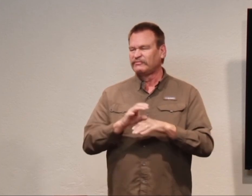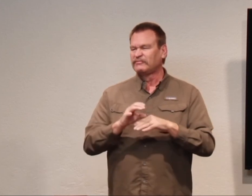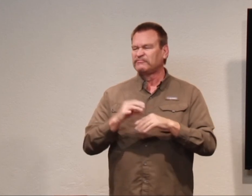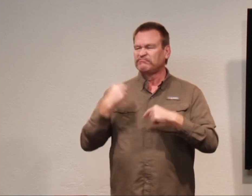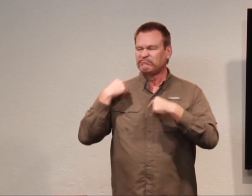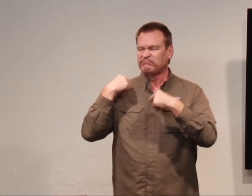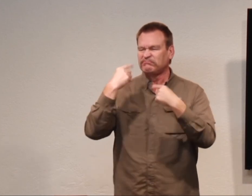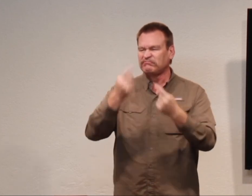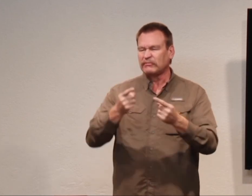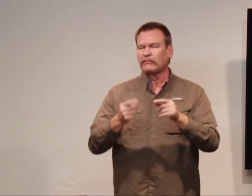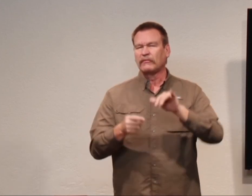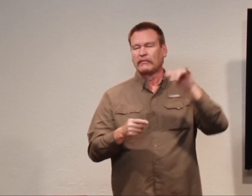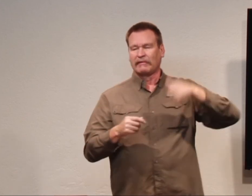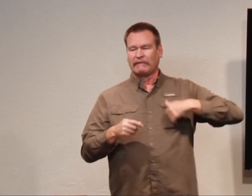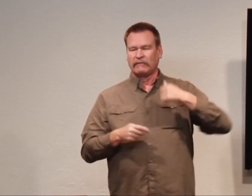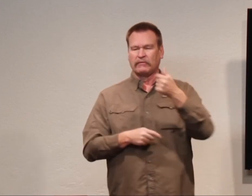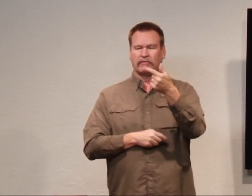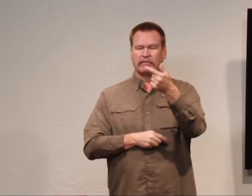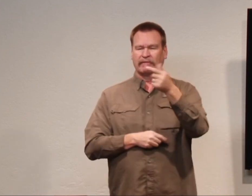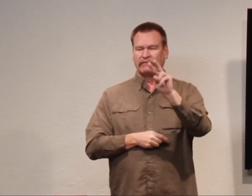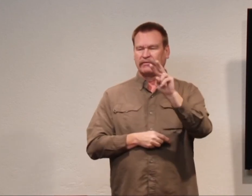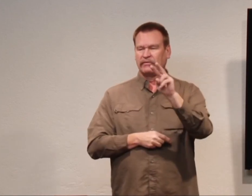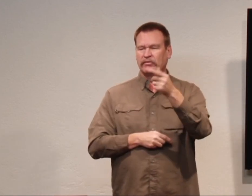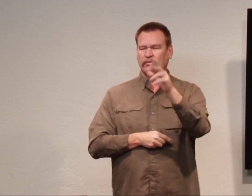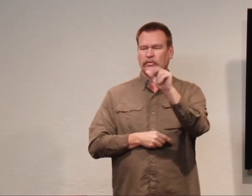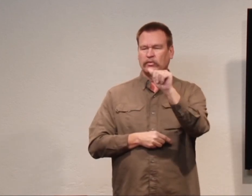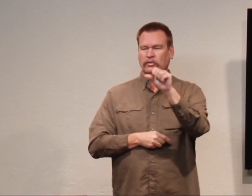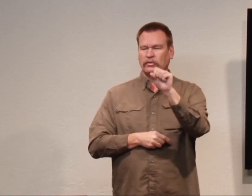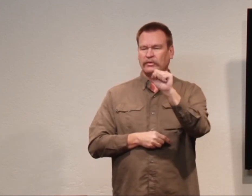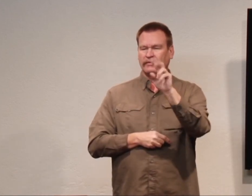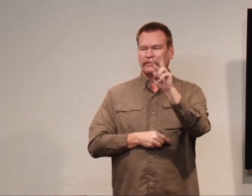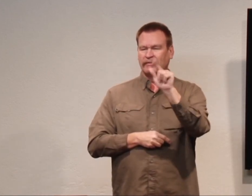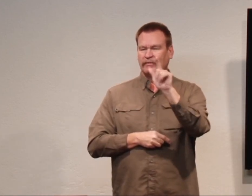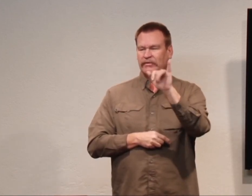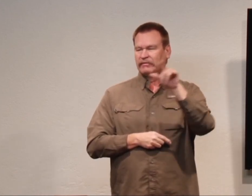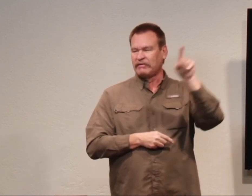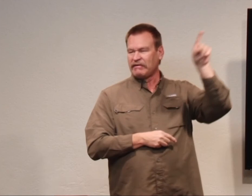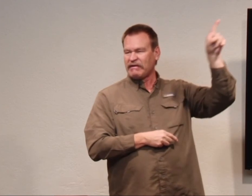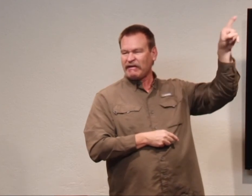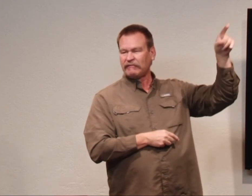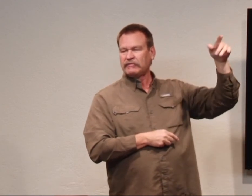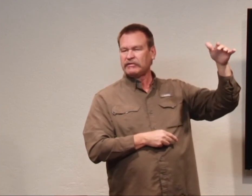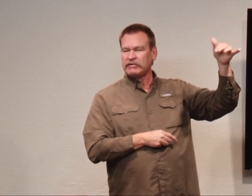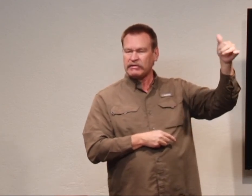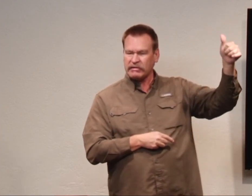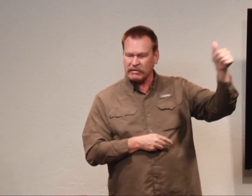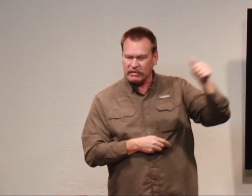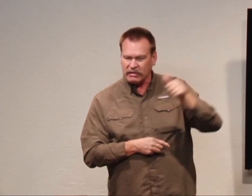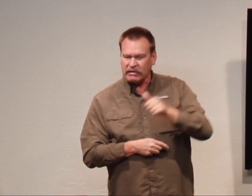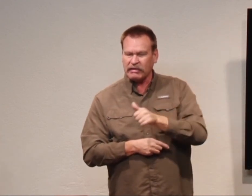He would come here to church for many years. He lives in Gout.